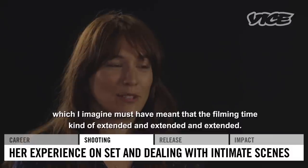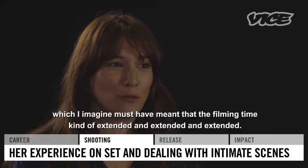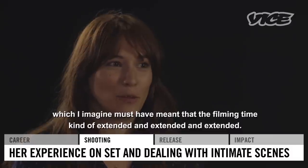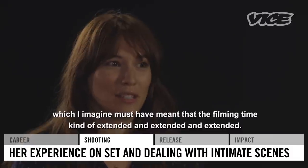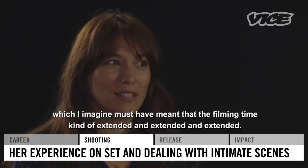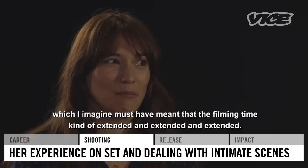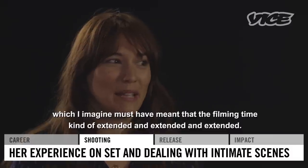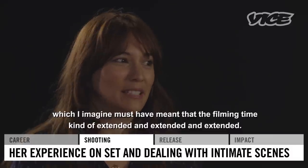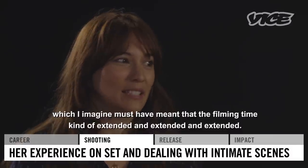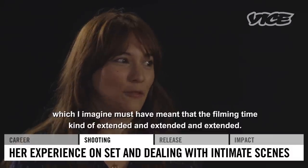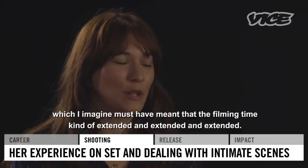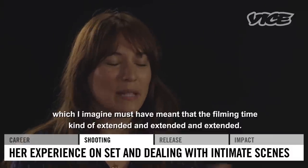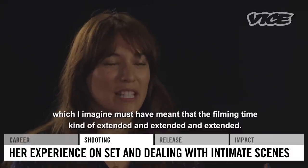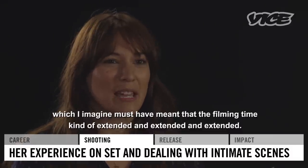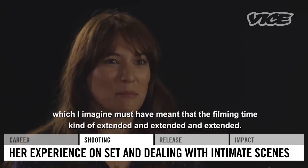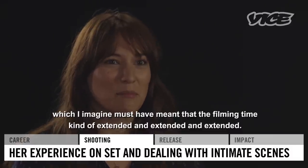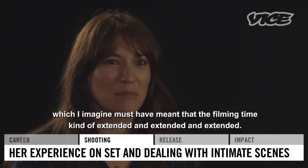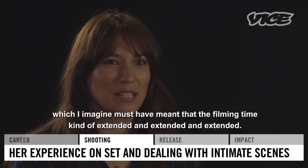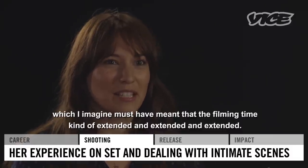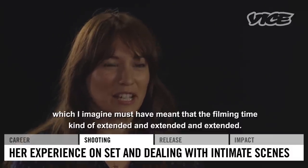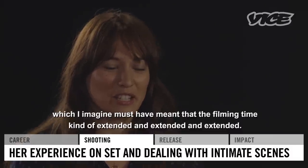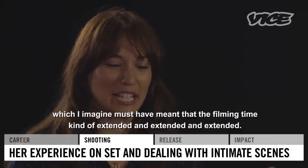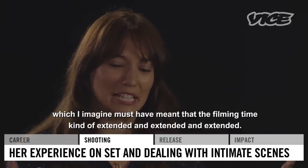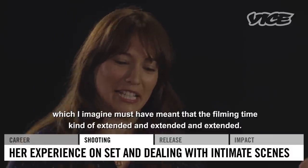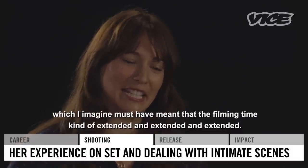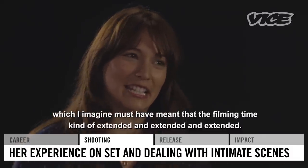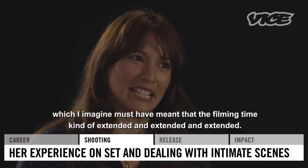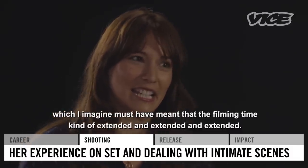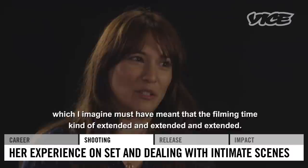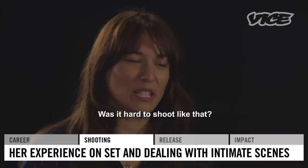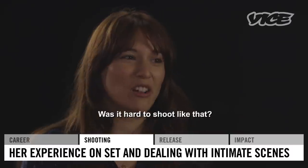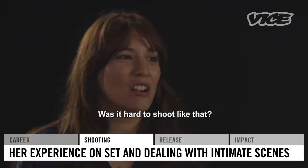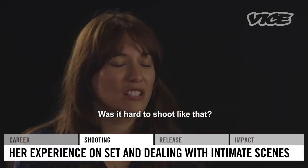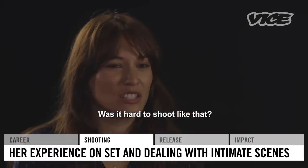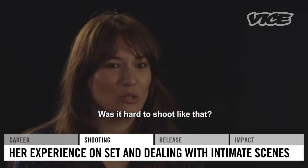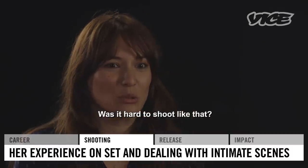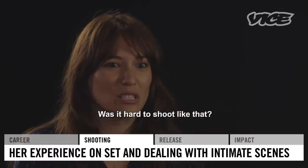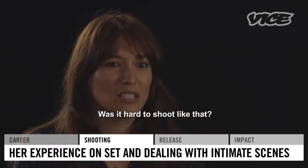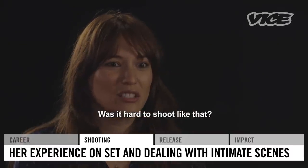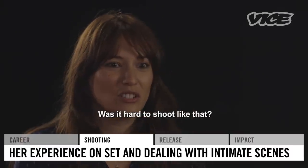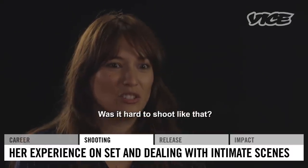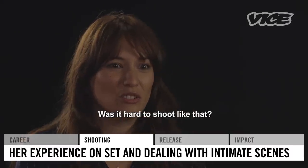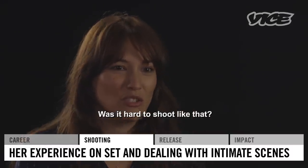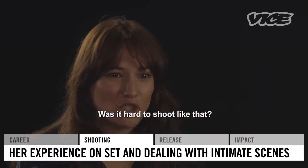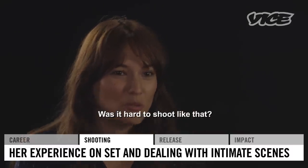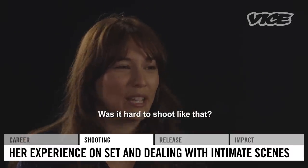have meant that the filming time kind of extended and extended, extended. Was it hard to shoot like